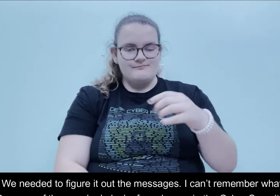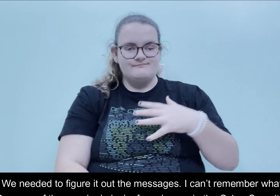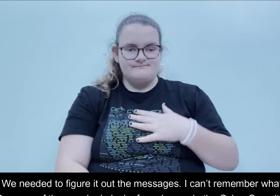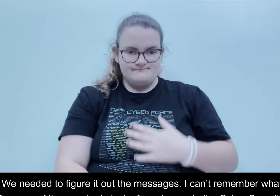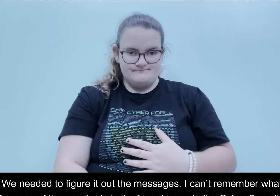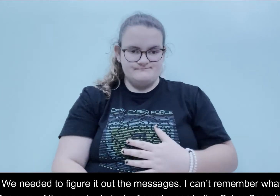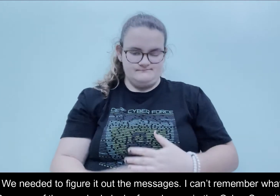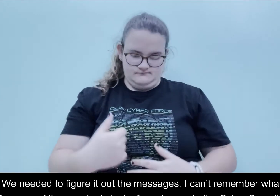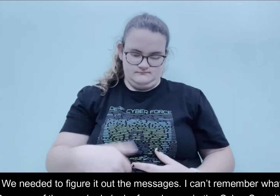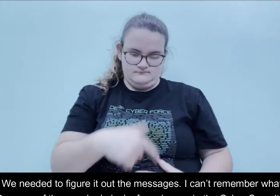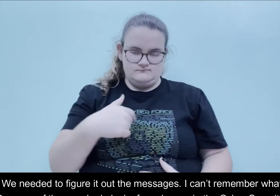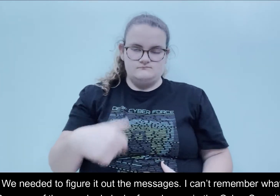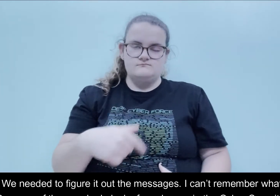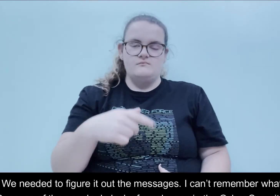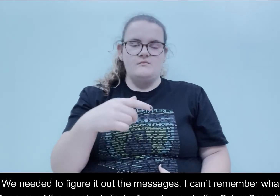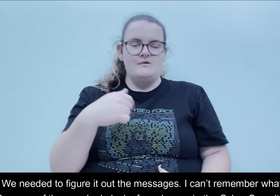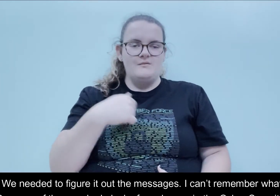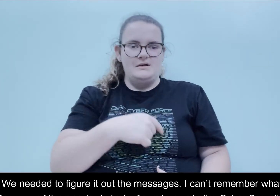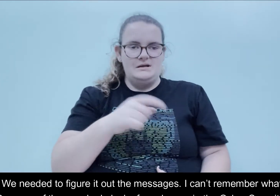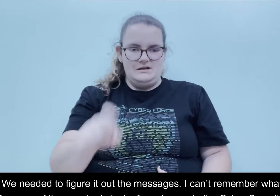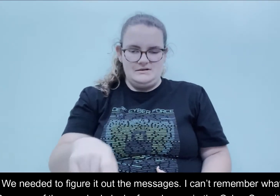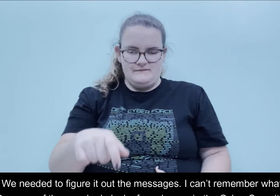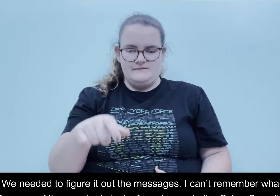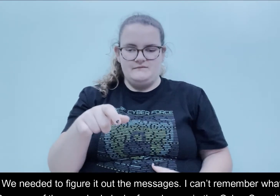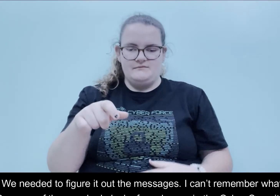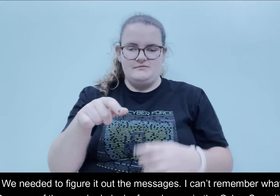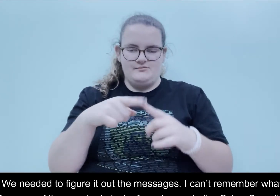match the letters to try to figure out the pattern. So